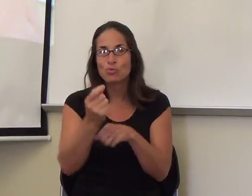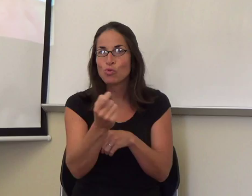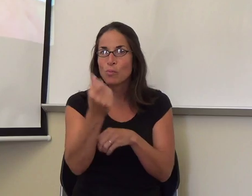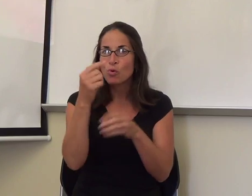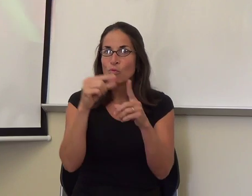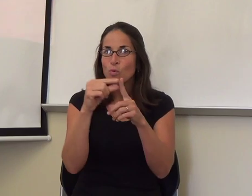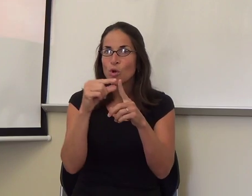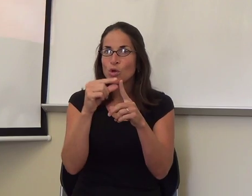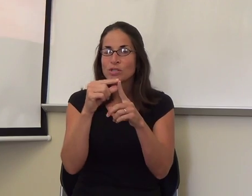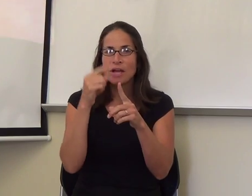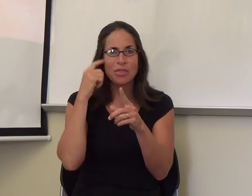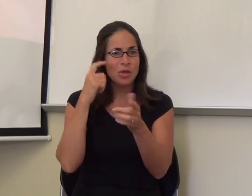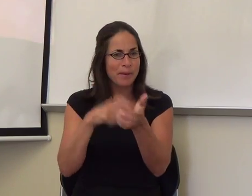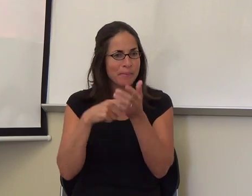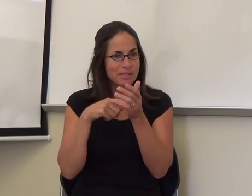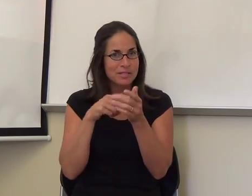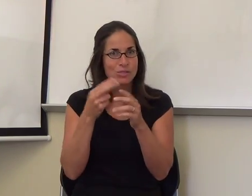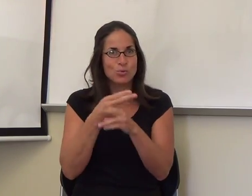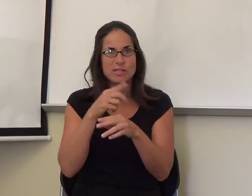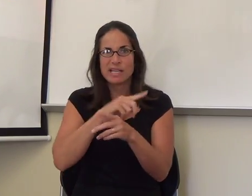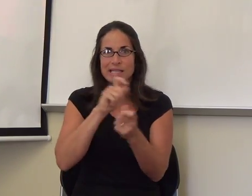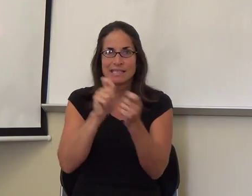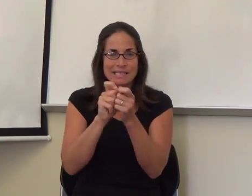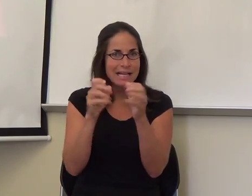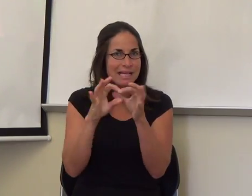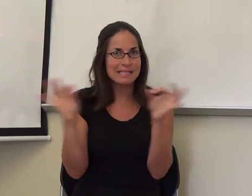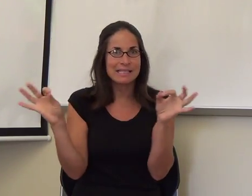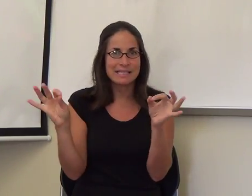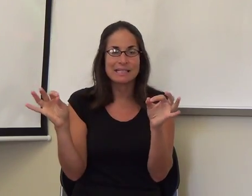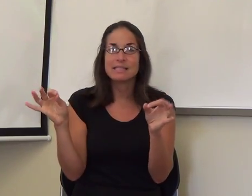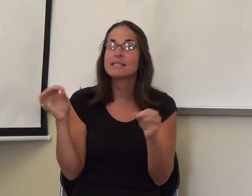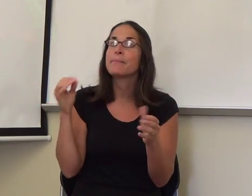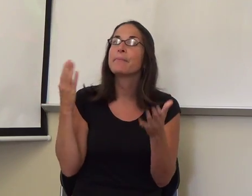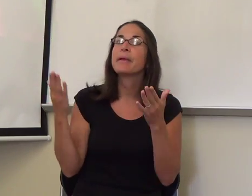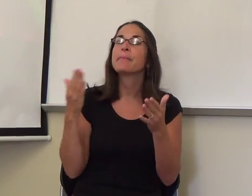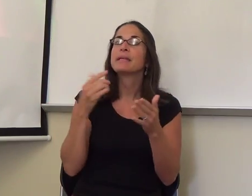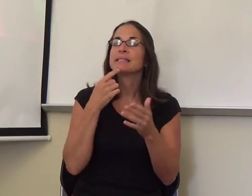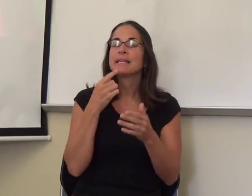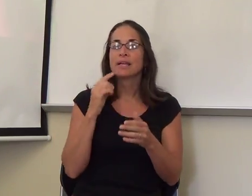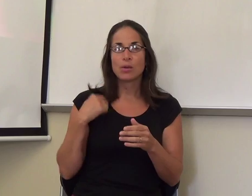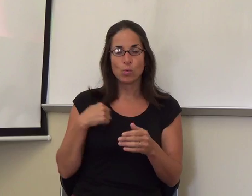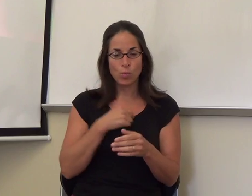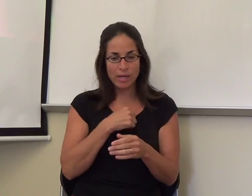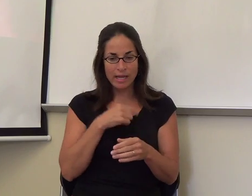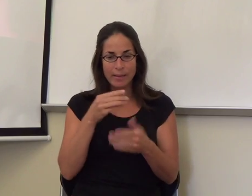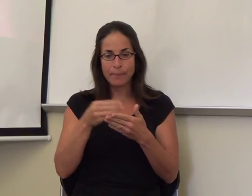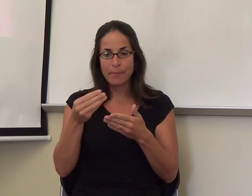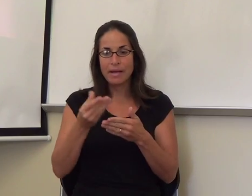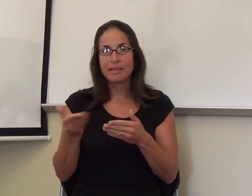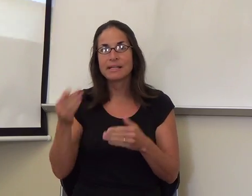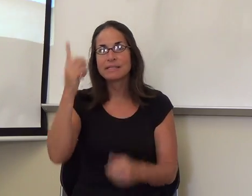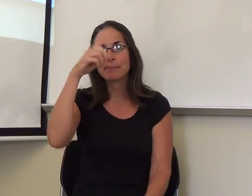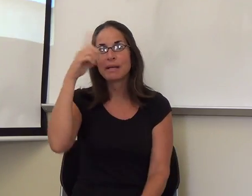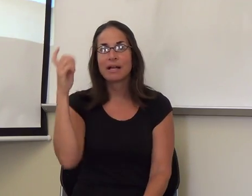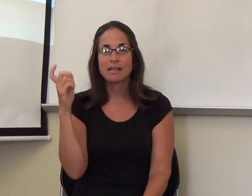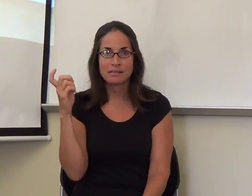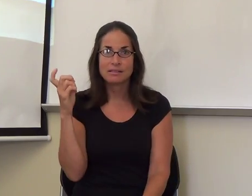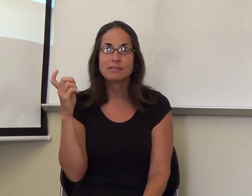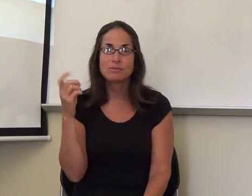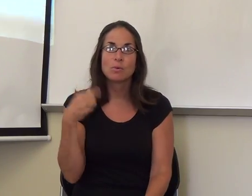just buy the way things. it is. This might have been the best way. We buy things because, or we buy things, okay, that would work.